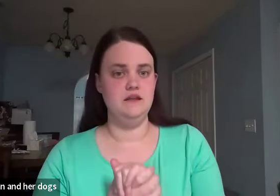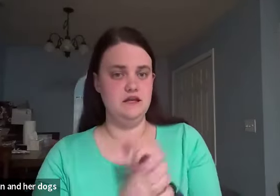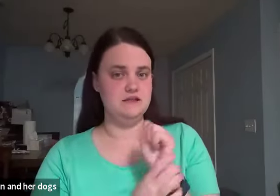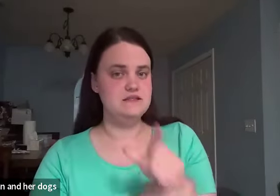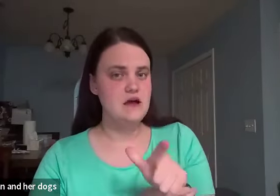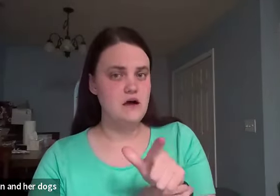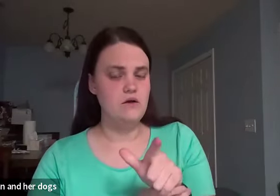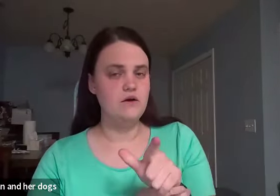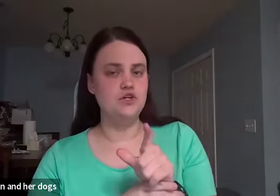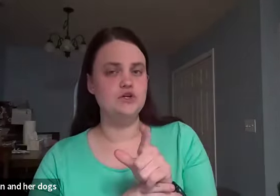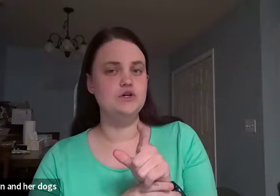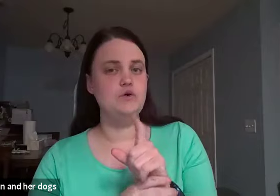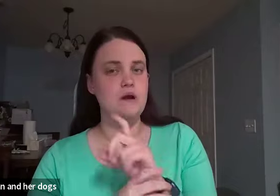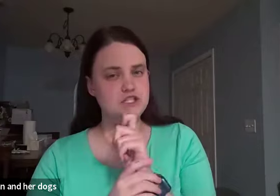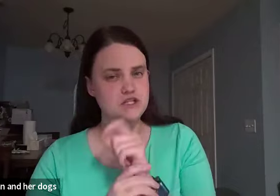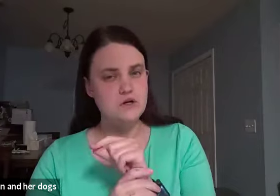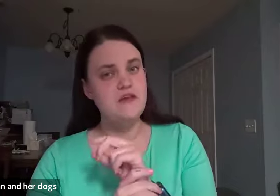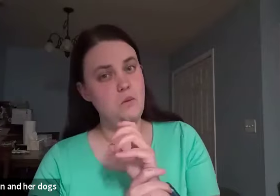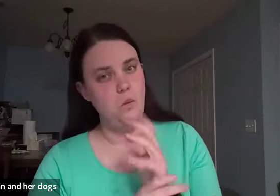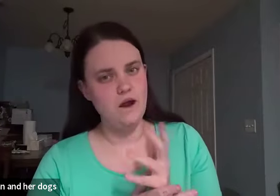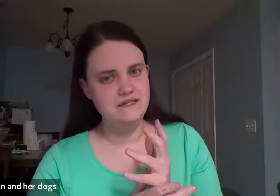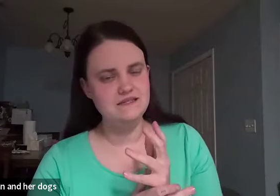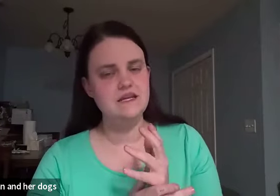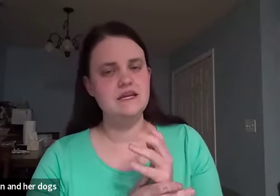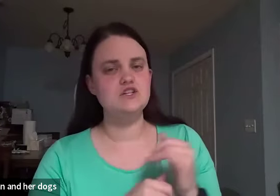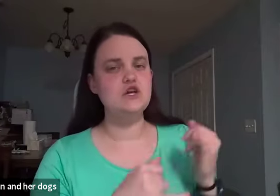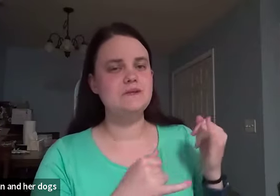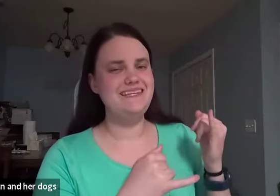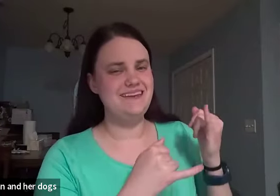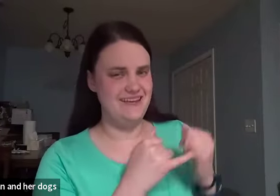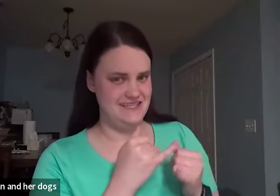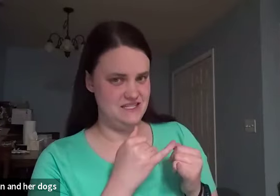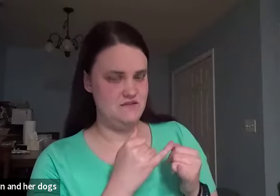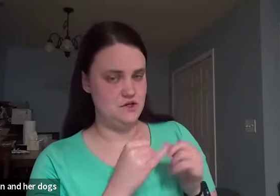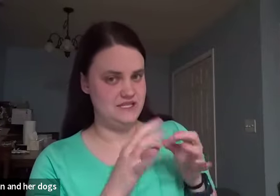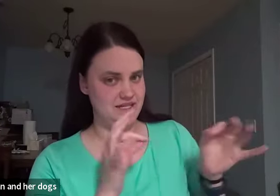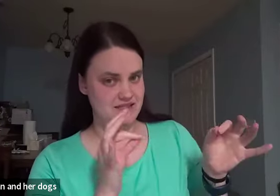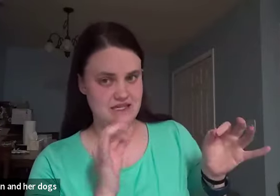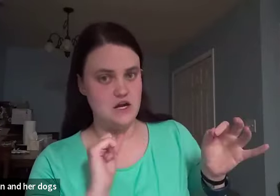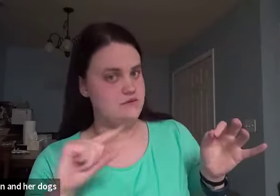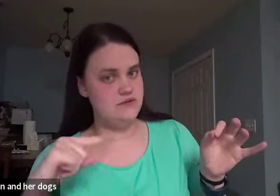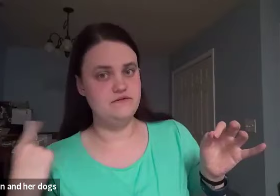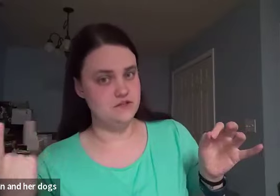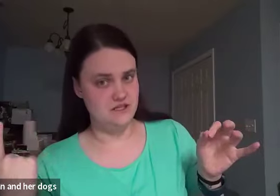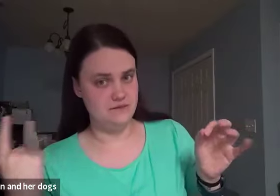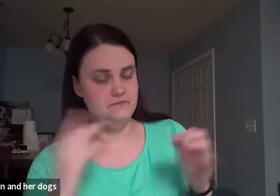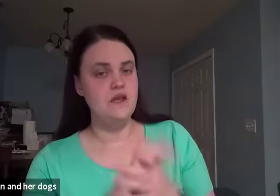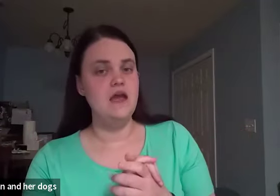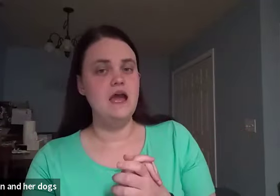In ASL, your question word, that what, is going to go at the end of your sentence. It's not going to be the first thing. And